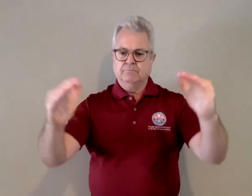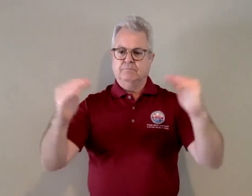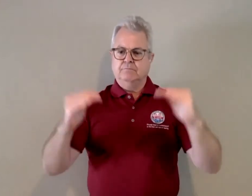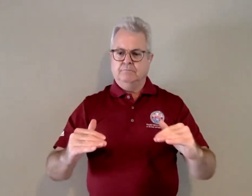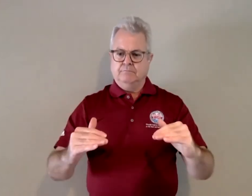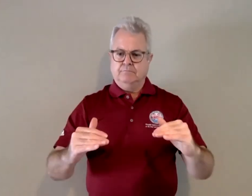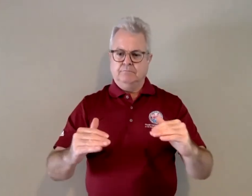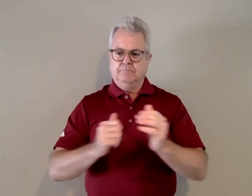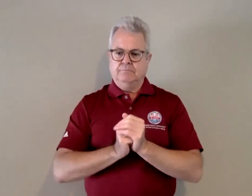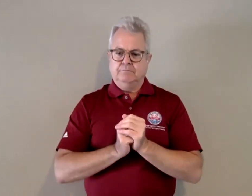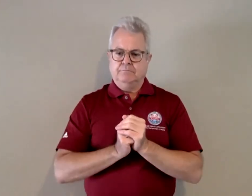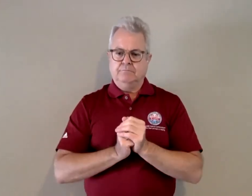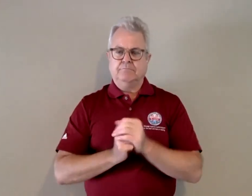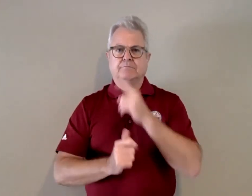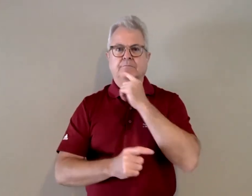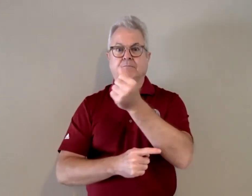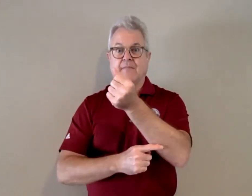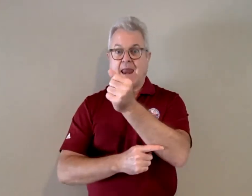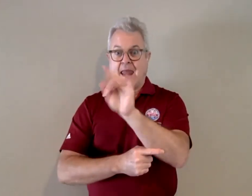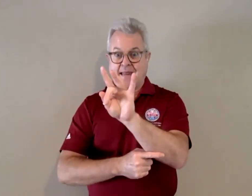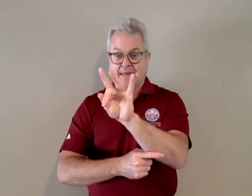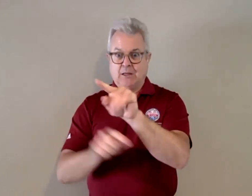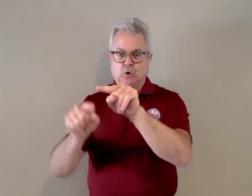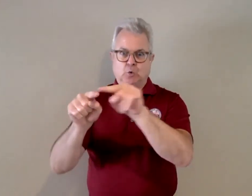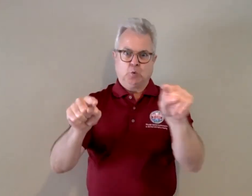of underlying issue.